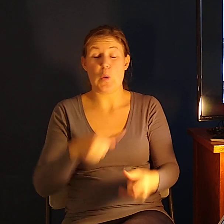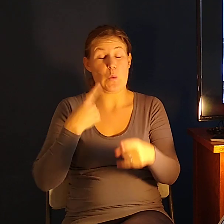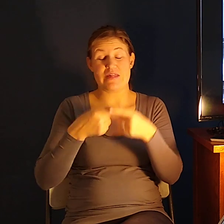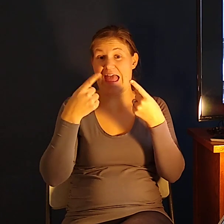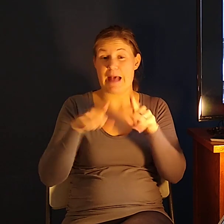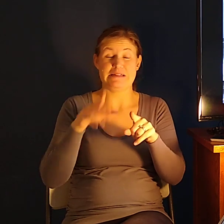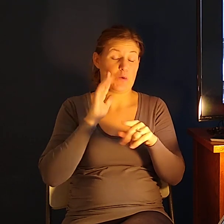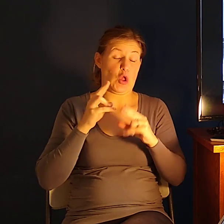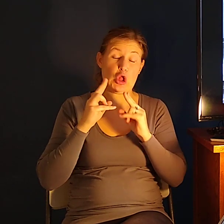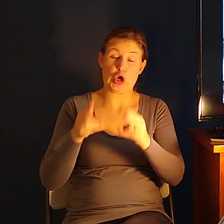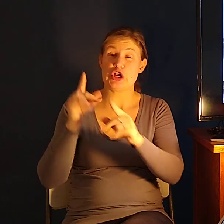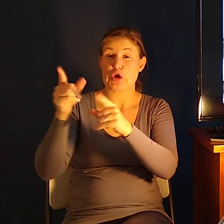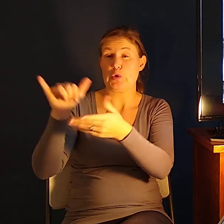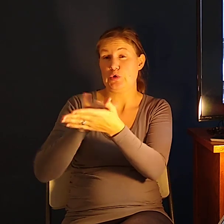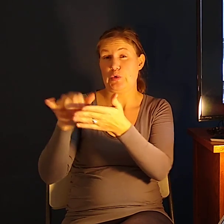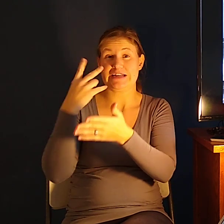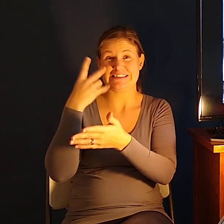to New York to see that when it is.